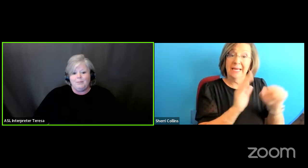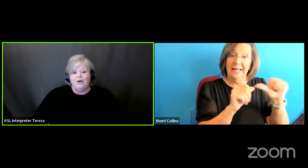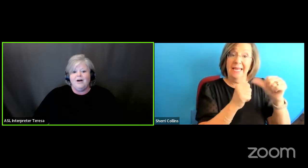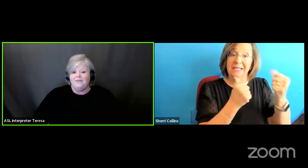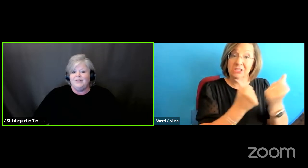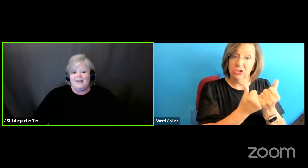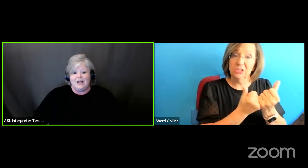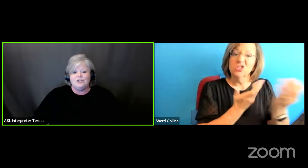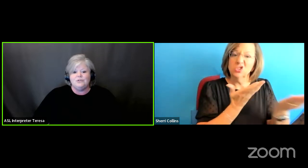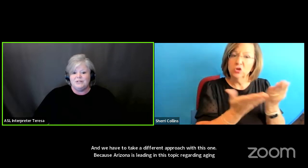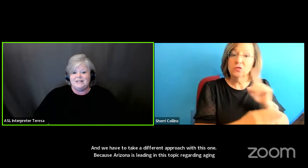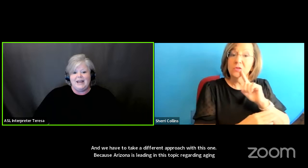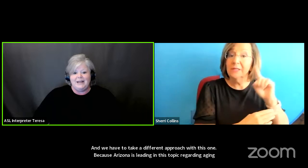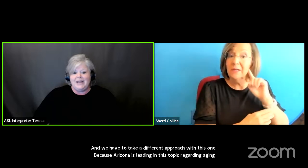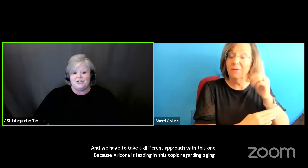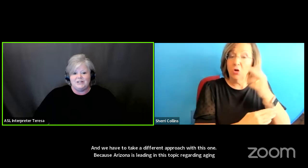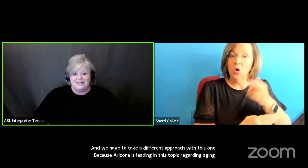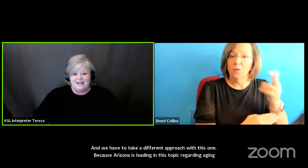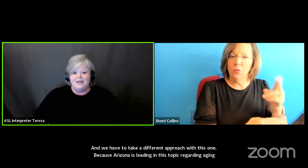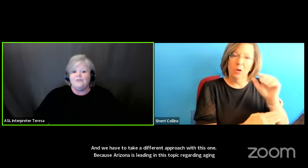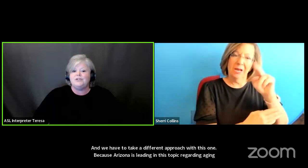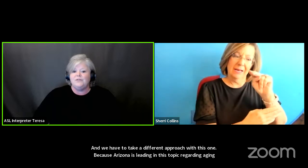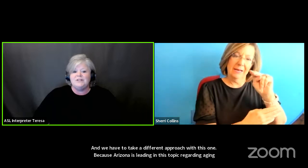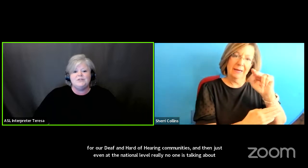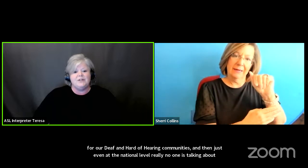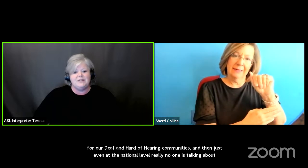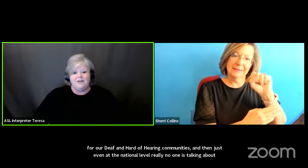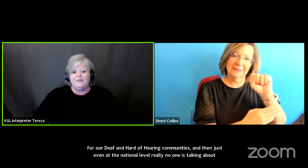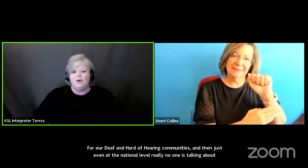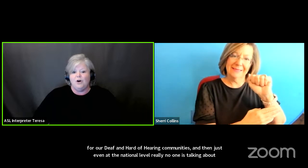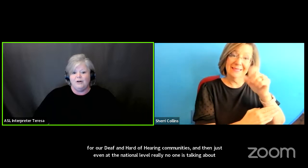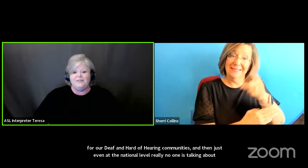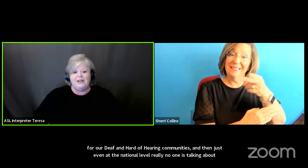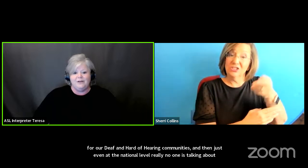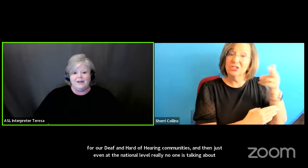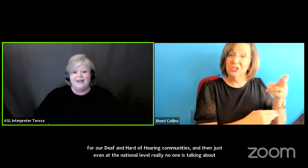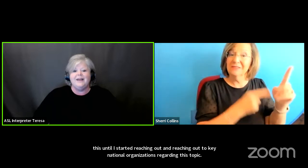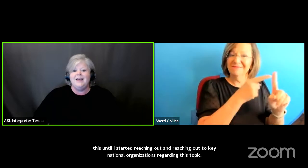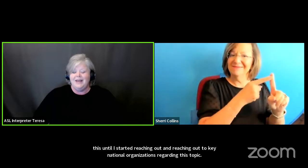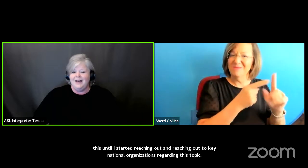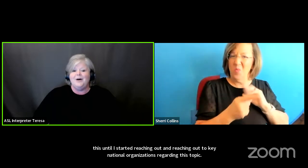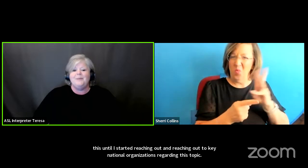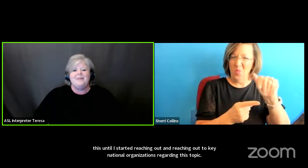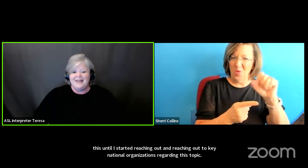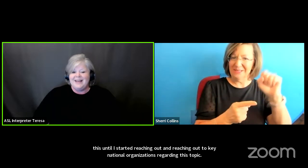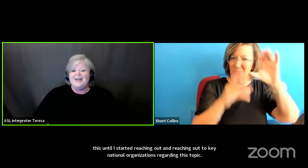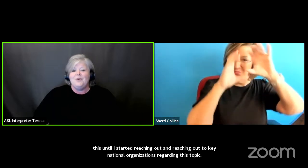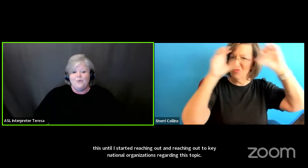am a member of the National State Agency of Services for the Deaf and Hard of Hearing,